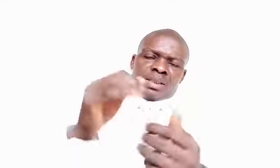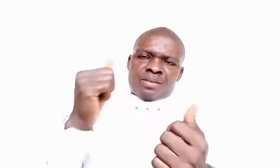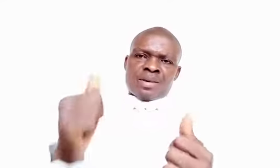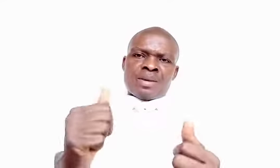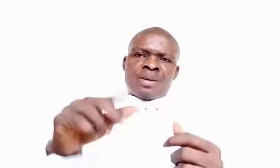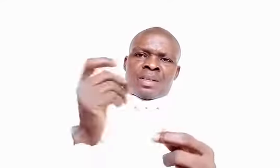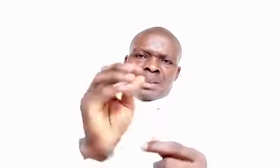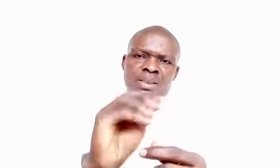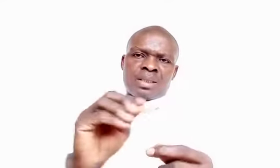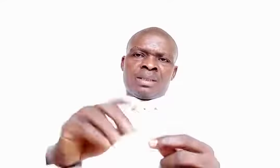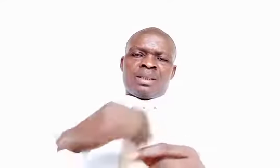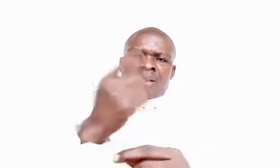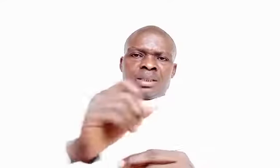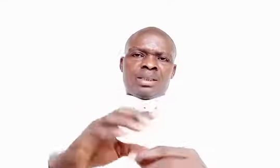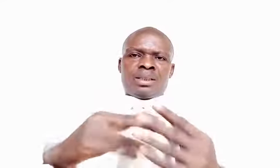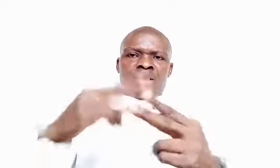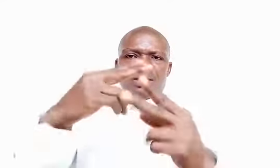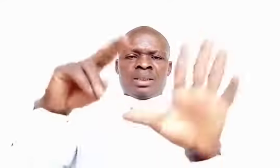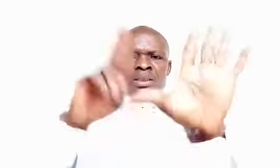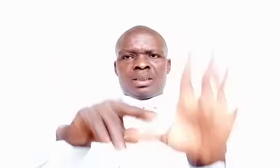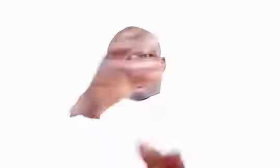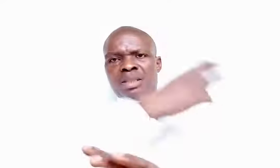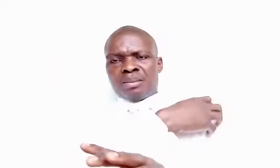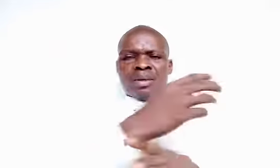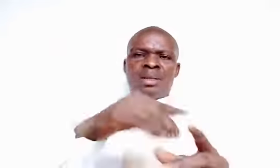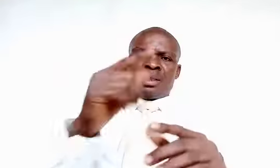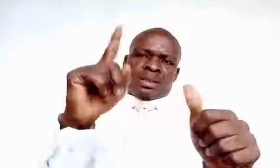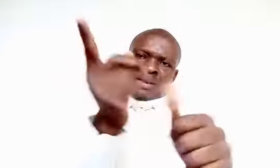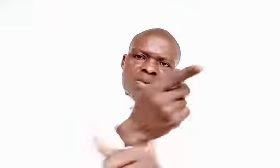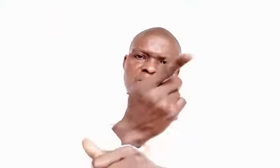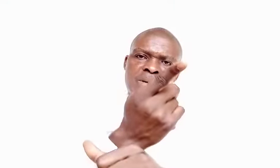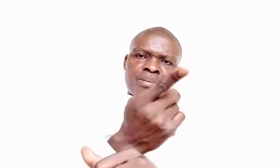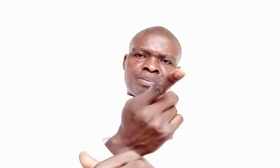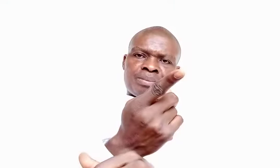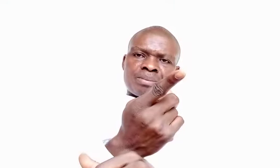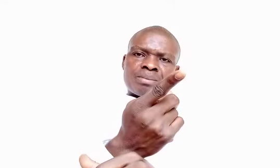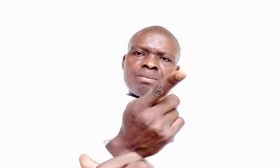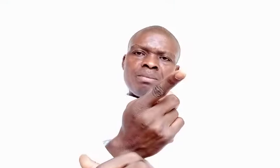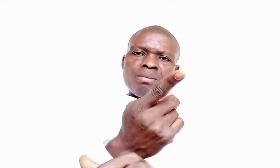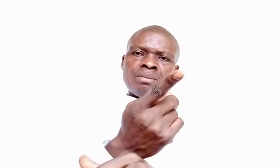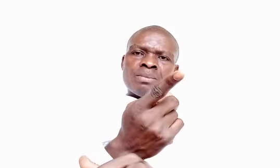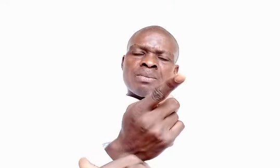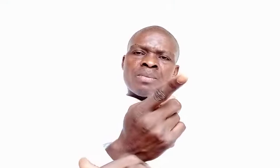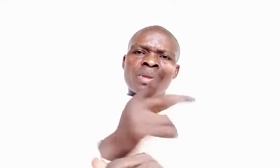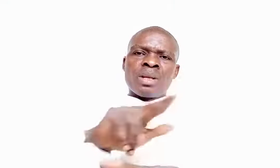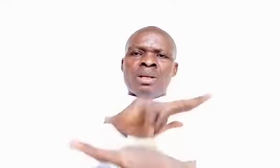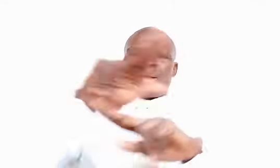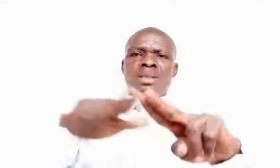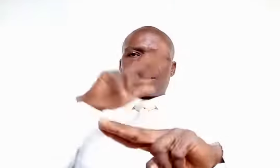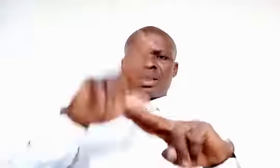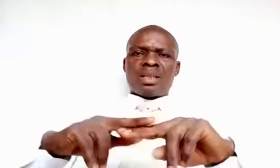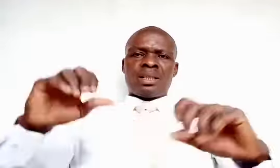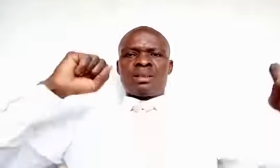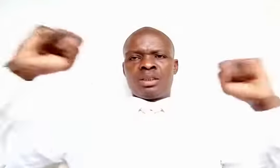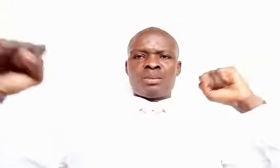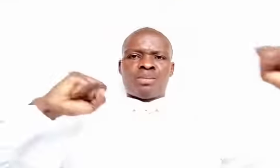The chairman, the comma is added. National Sports Commission, a comma is